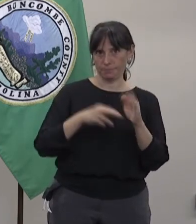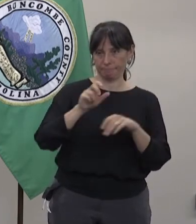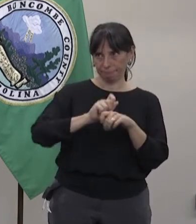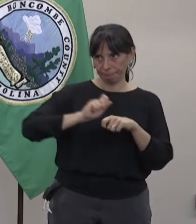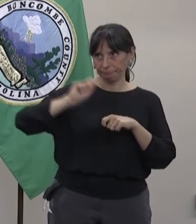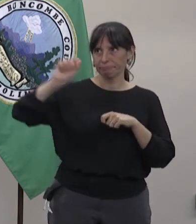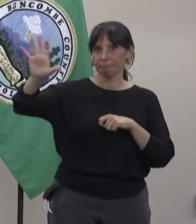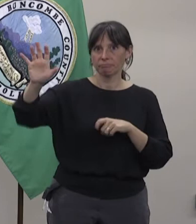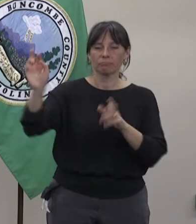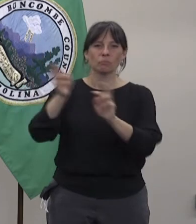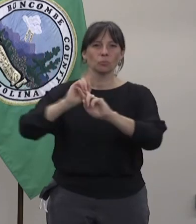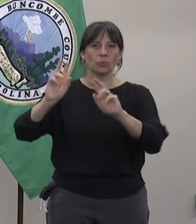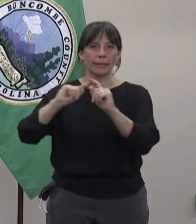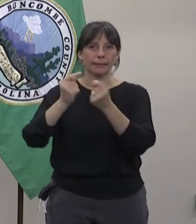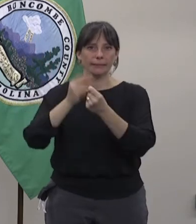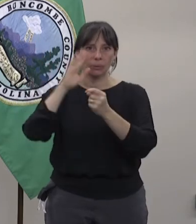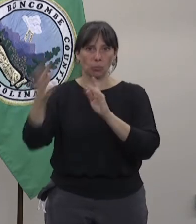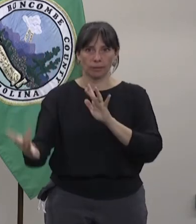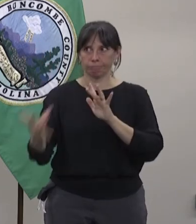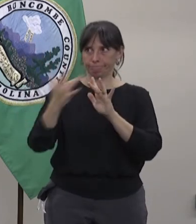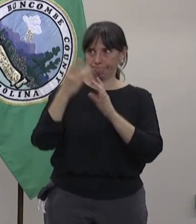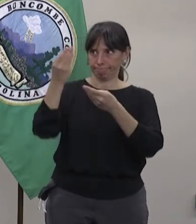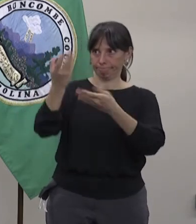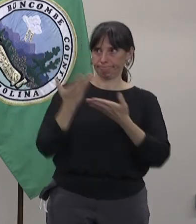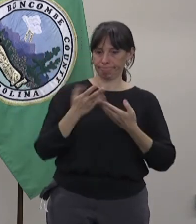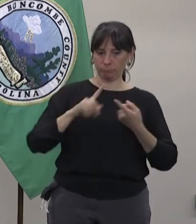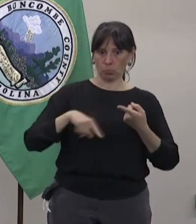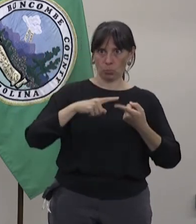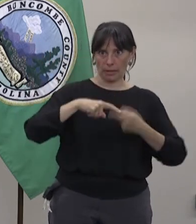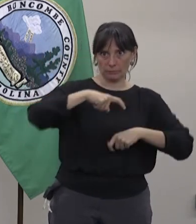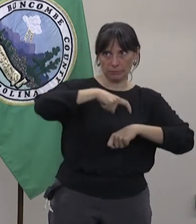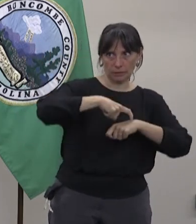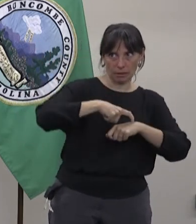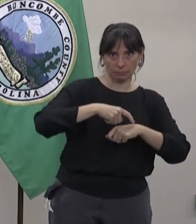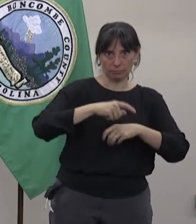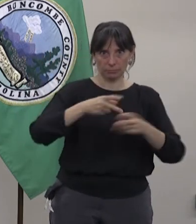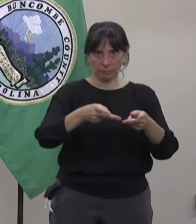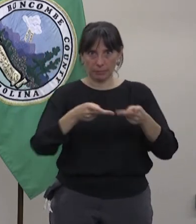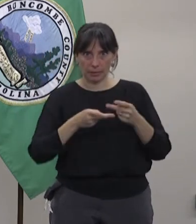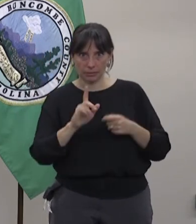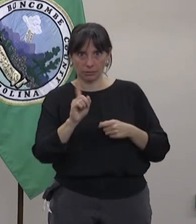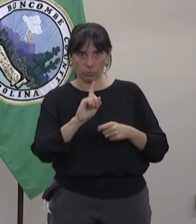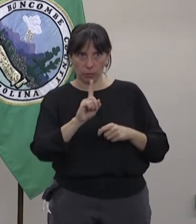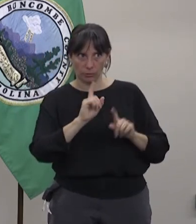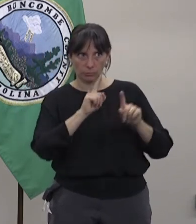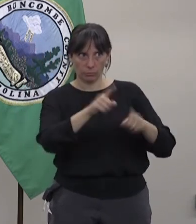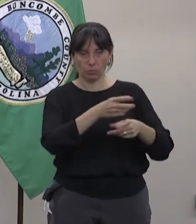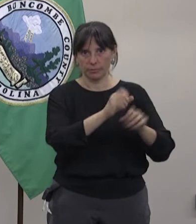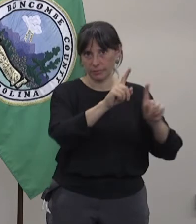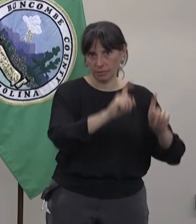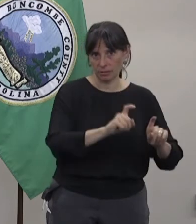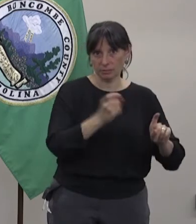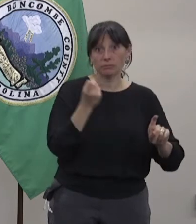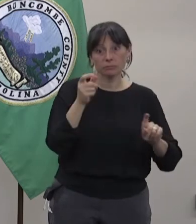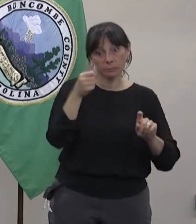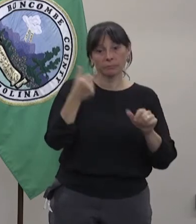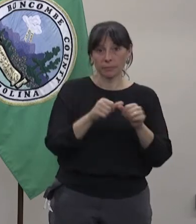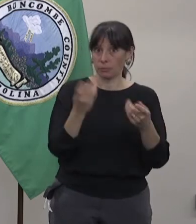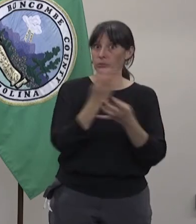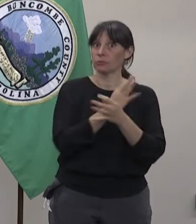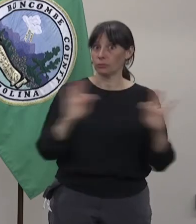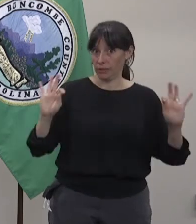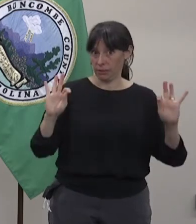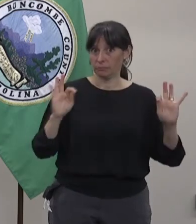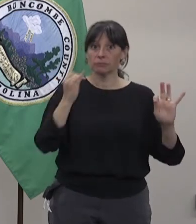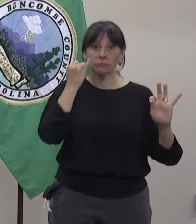location, date, and time. Remember, there is no cost at our community testing sites. If you have insurance, it will